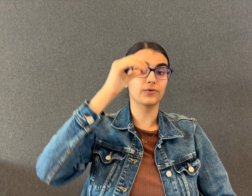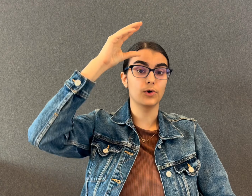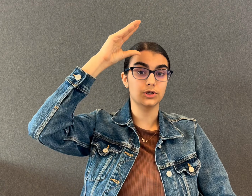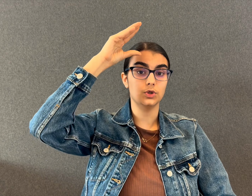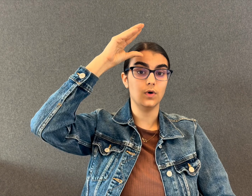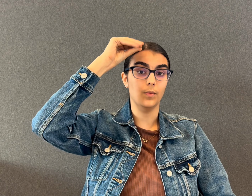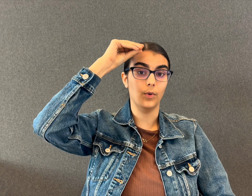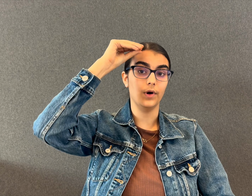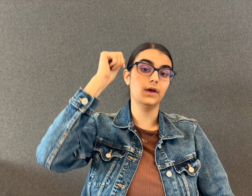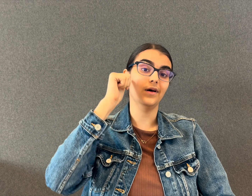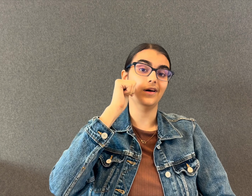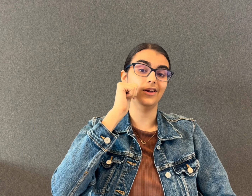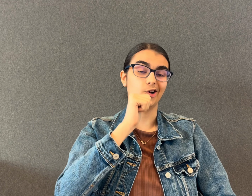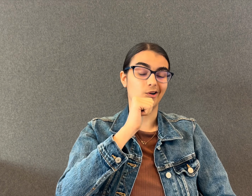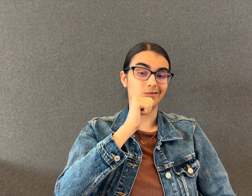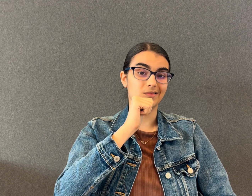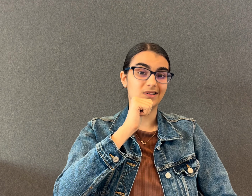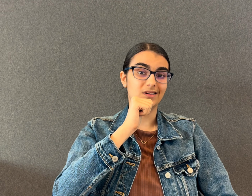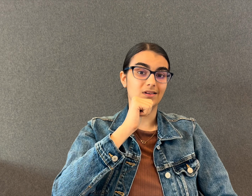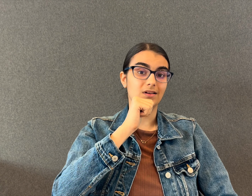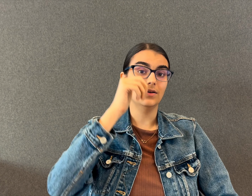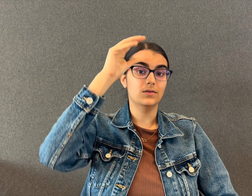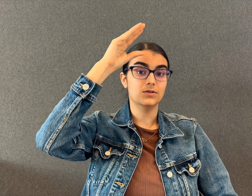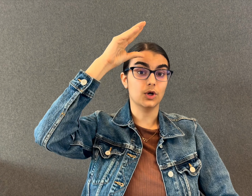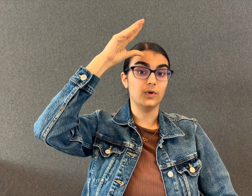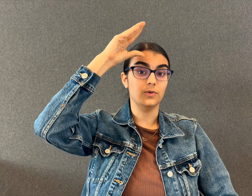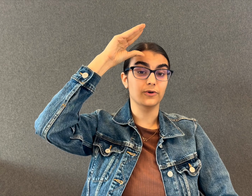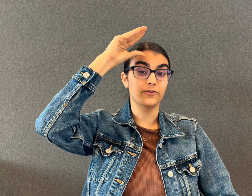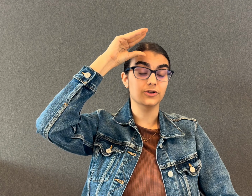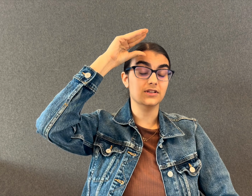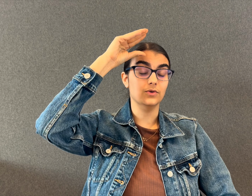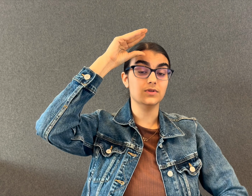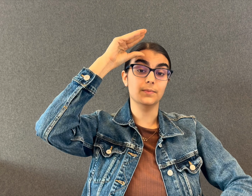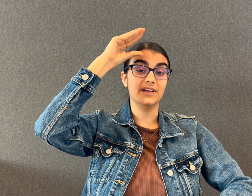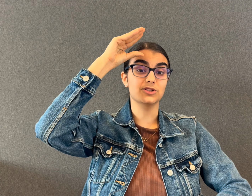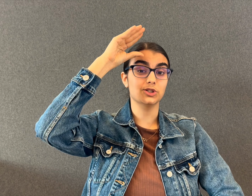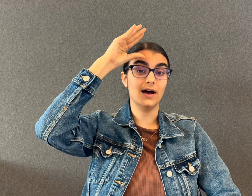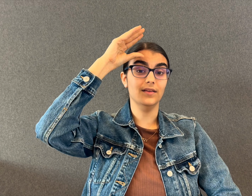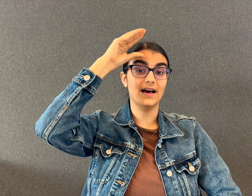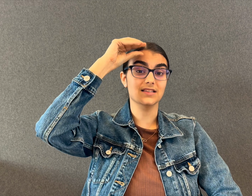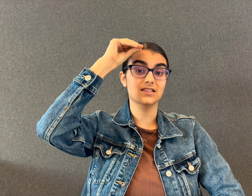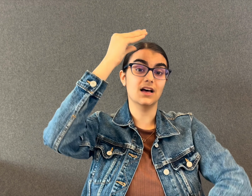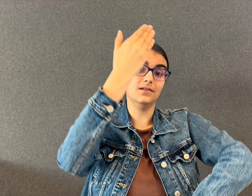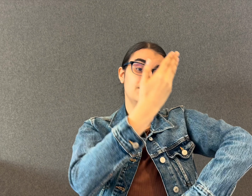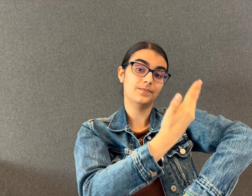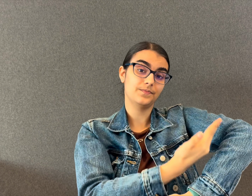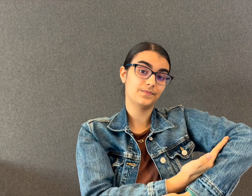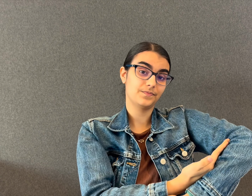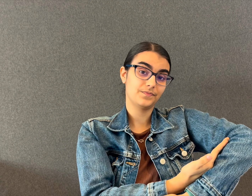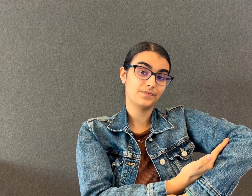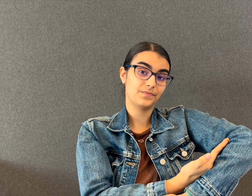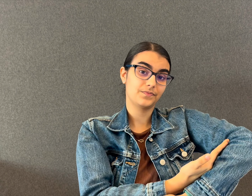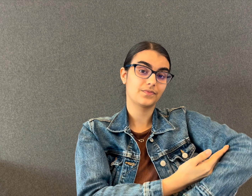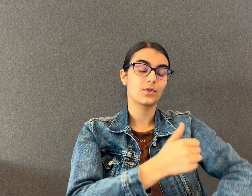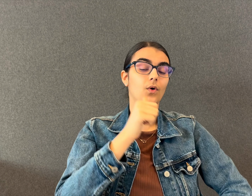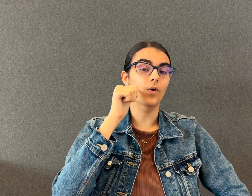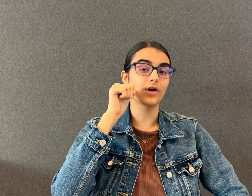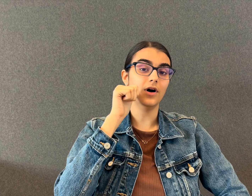referring to a boy and a girl. So we would refer to somebody else's child as a son or a